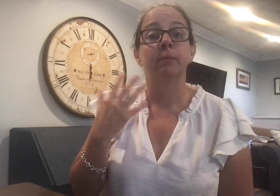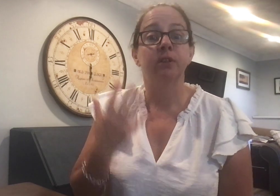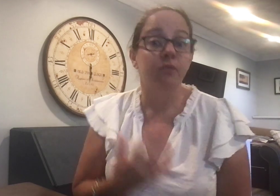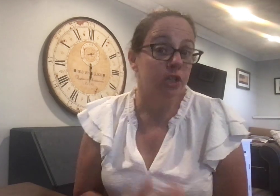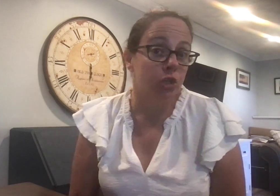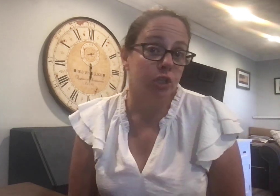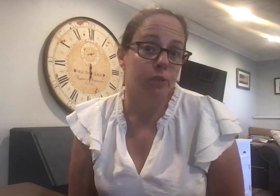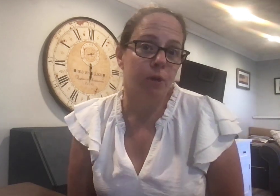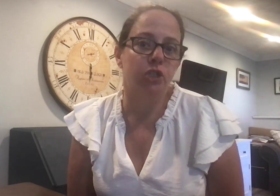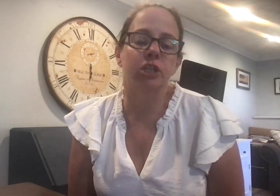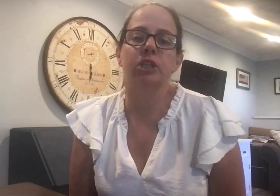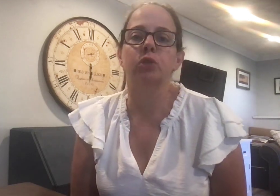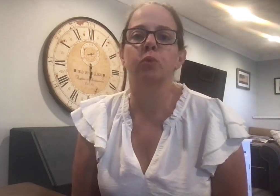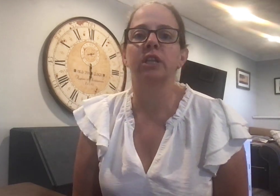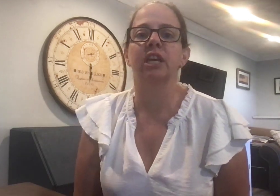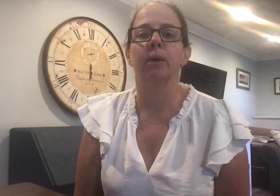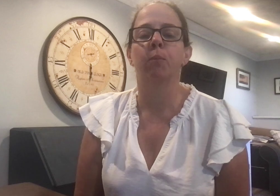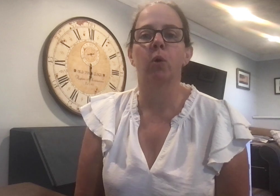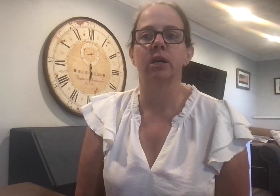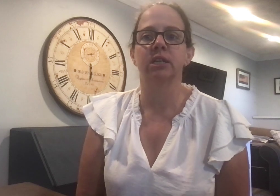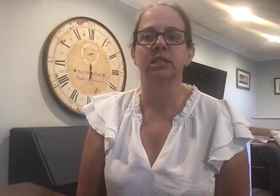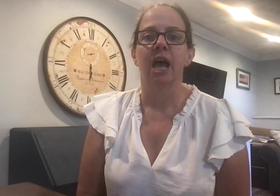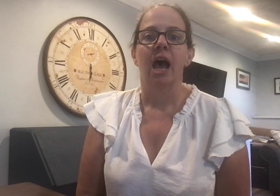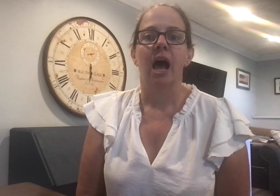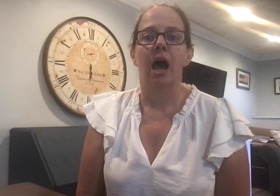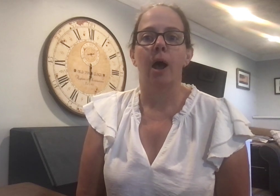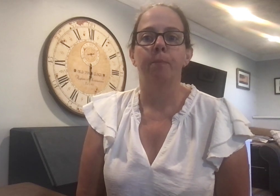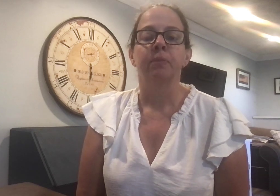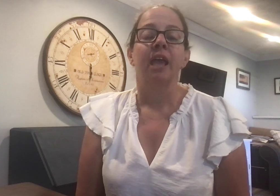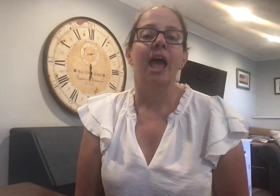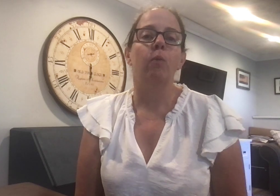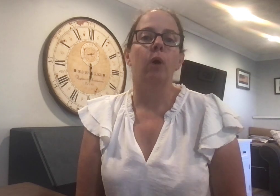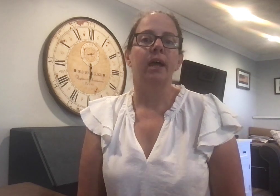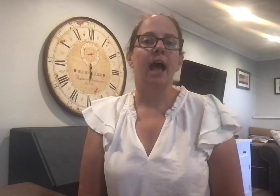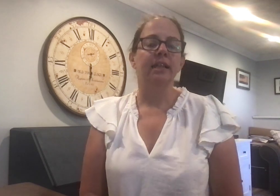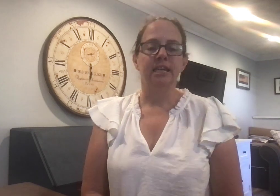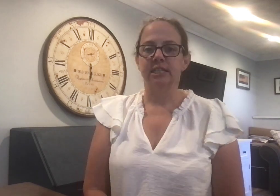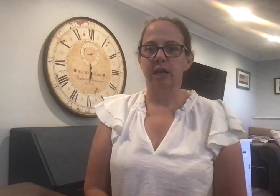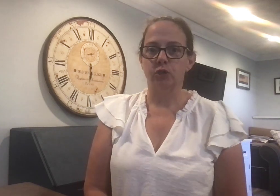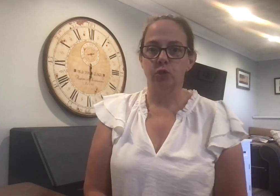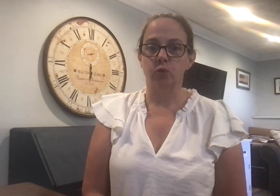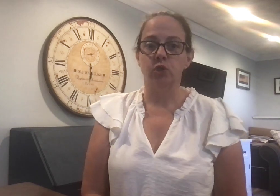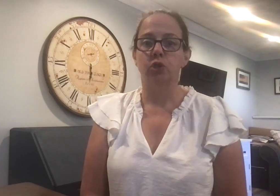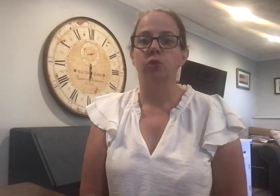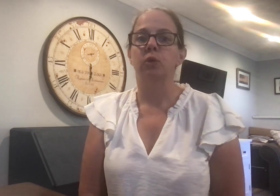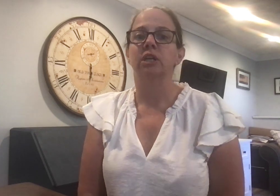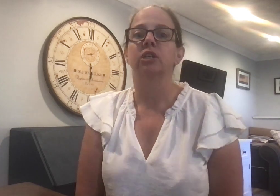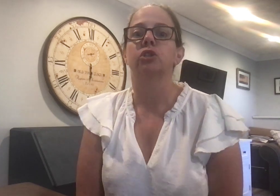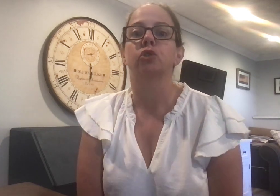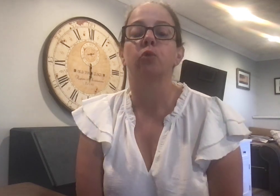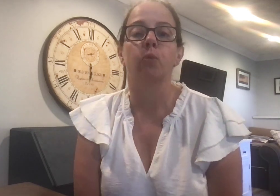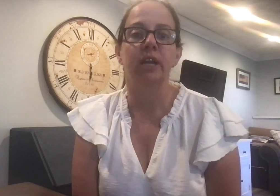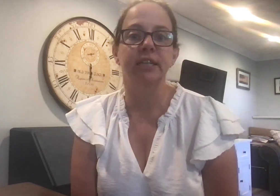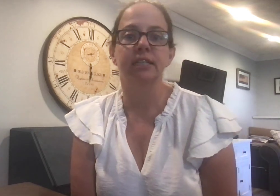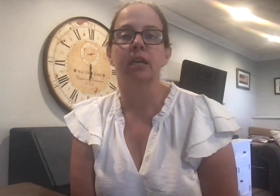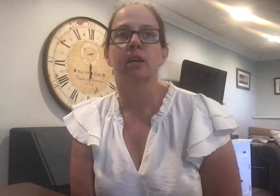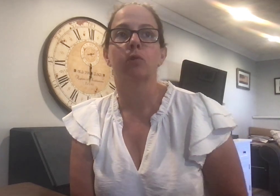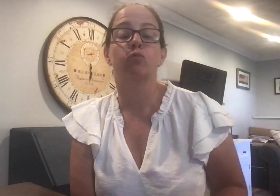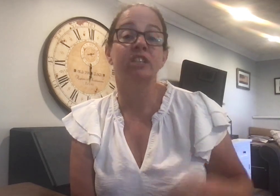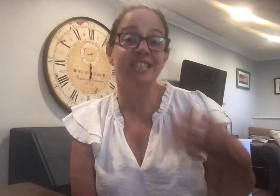the facial expression is really important. And what I like to tell students to do is treat